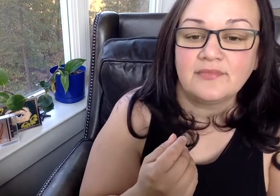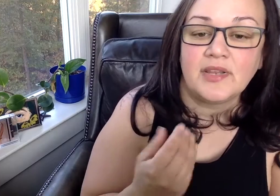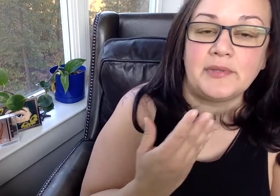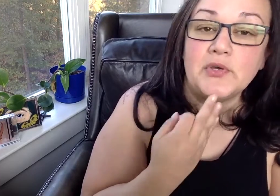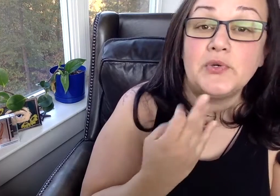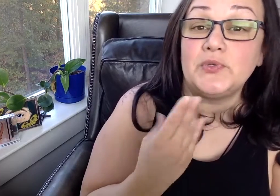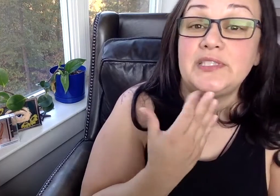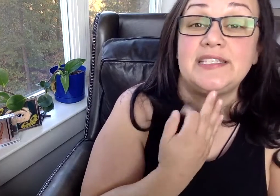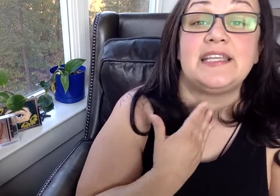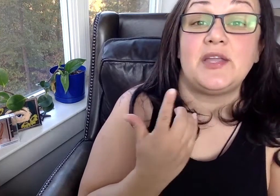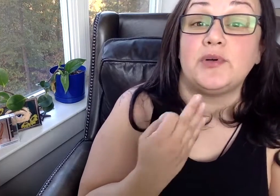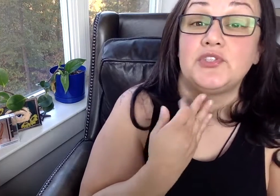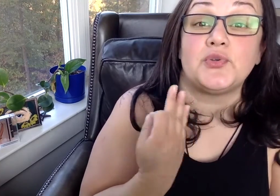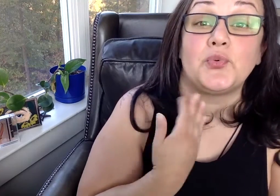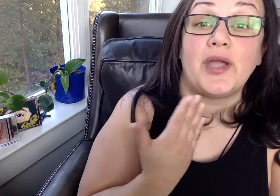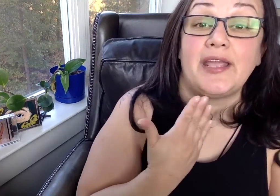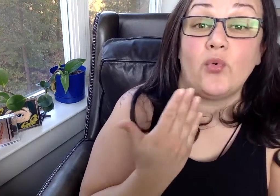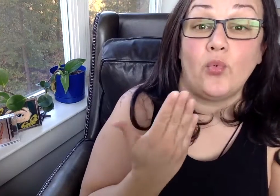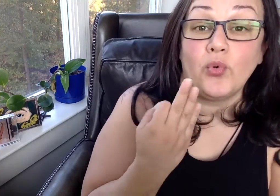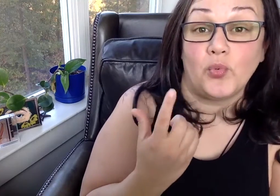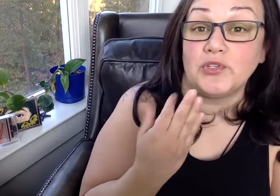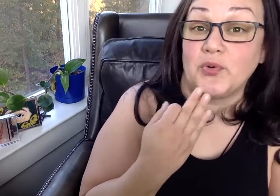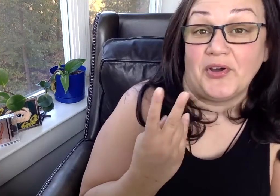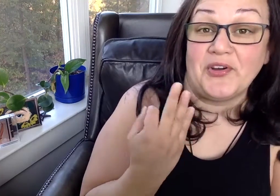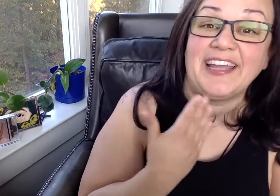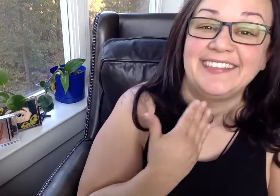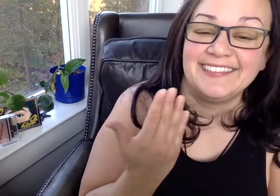I mean, who's to say what's right or what's wrong, right?